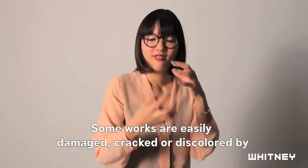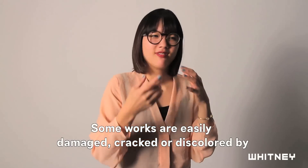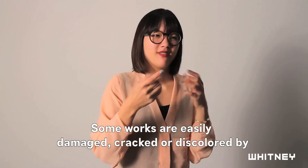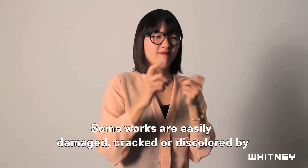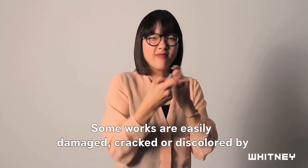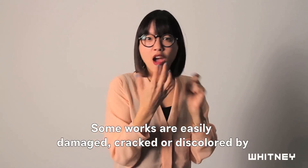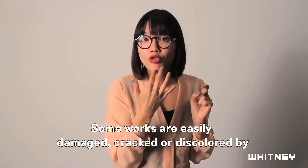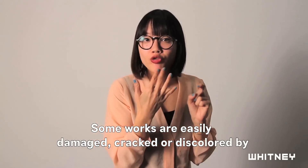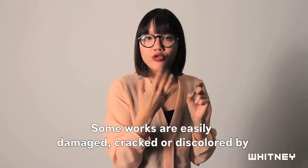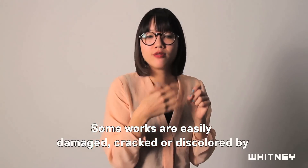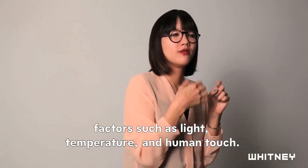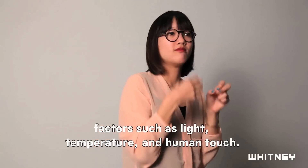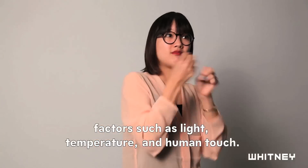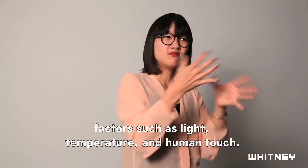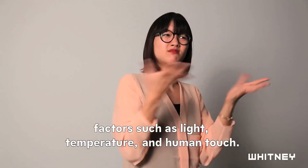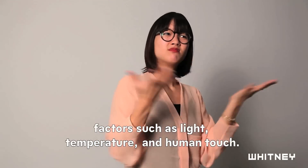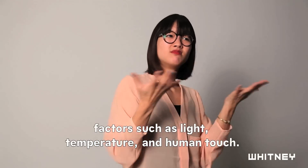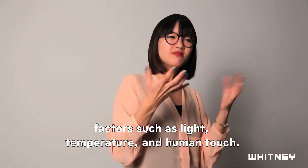Thank